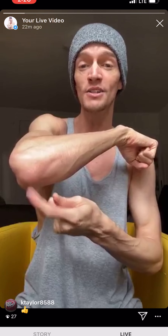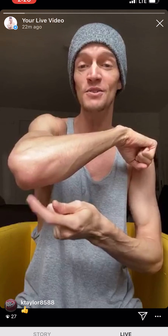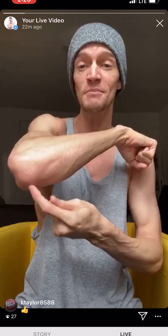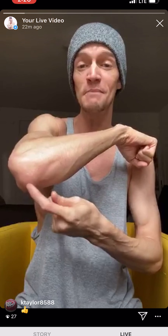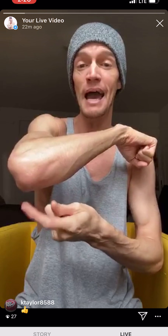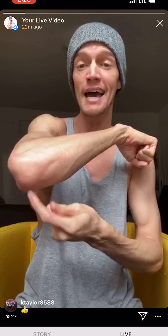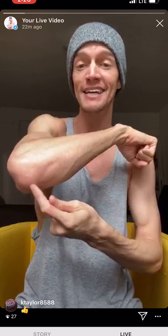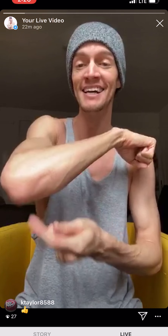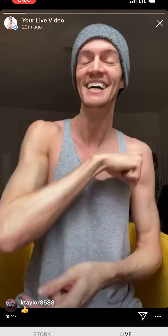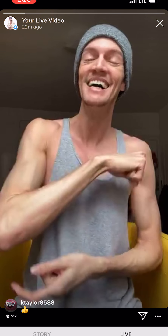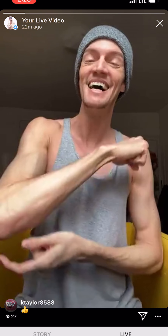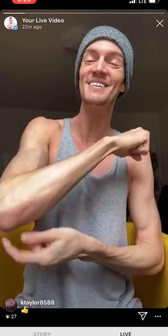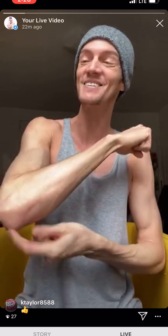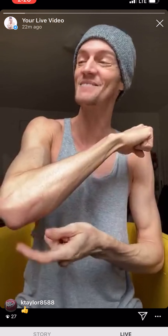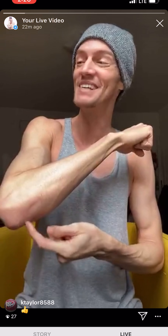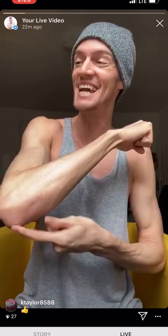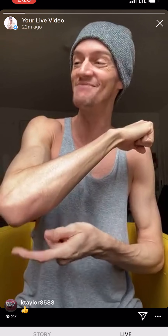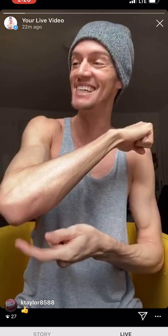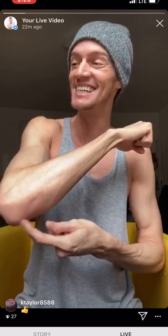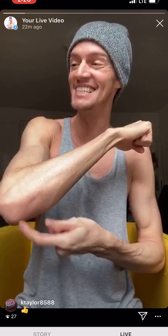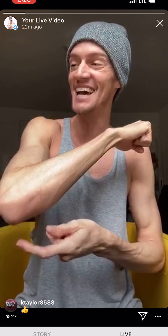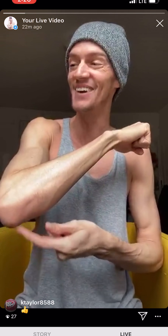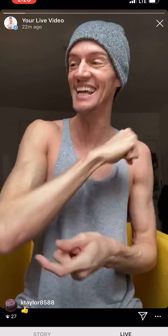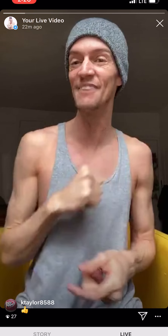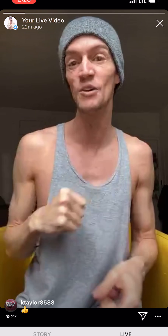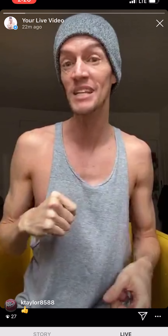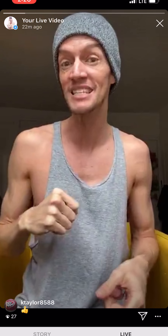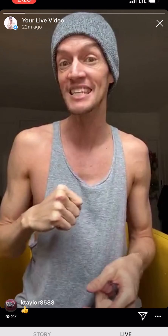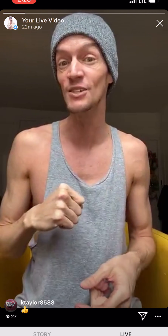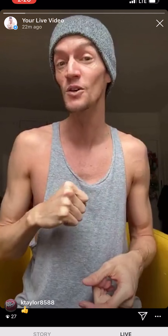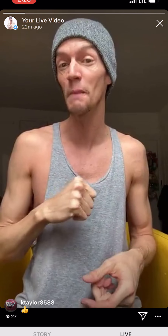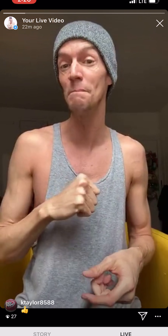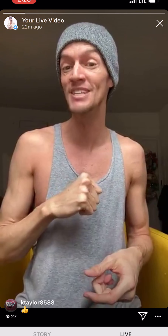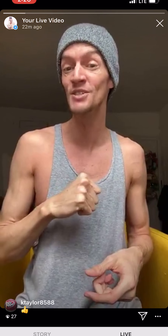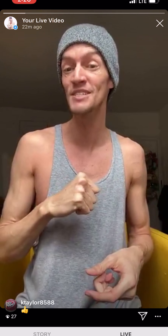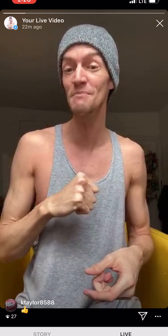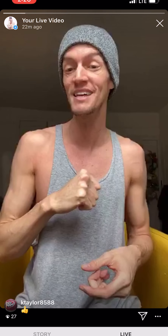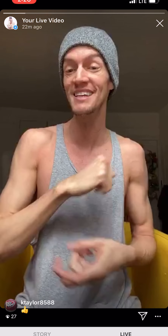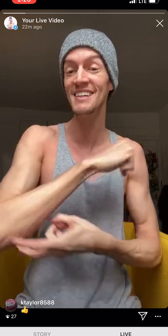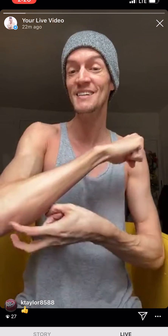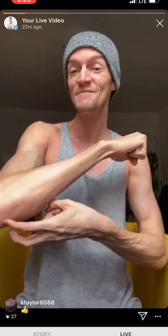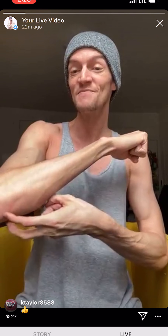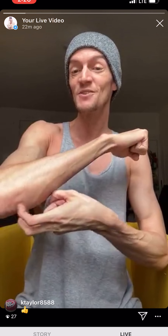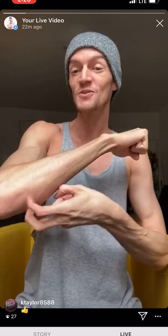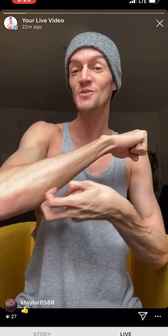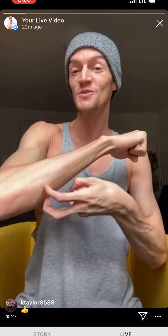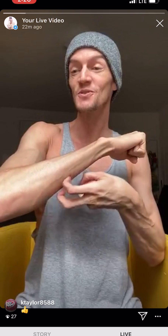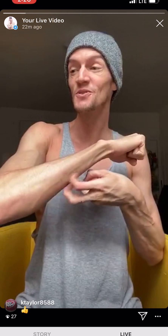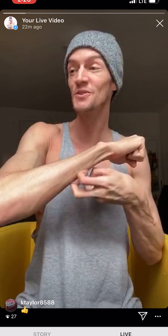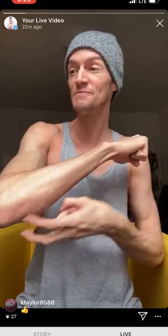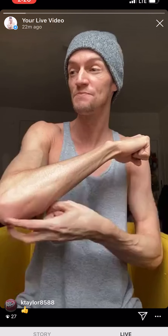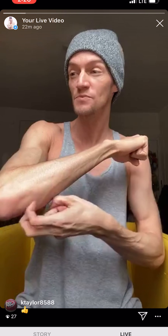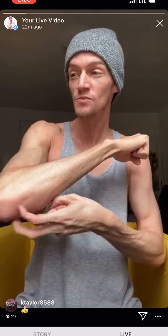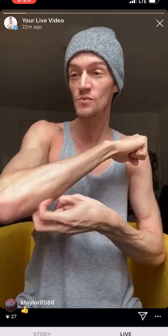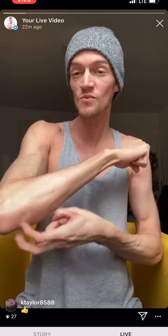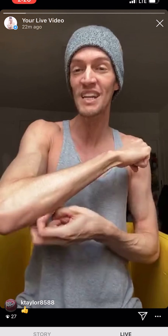do something bad. So to be tempted is that way. If you want to steal or embezzle something, it's